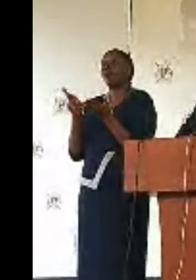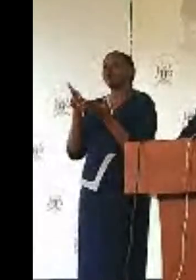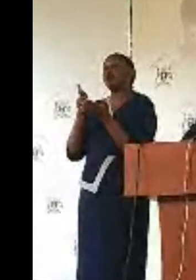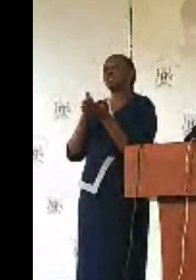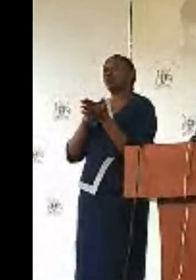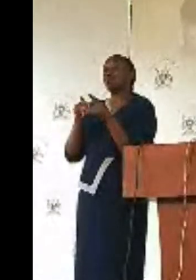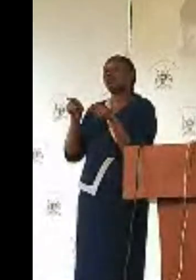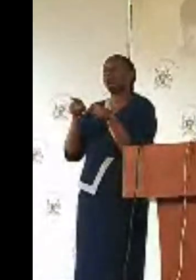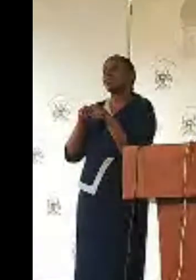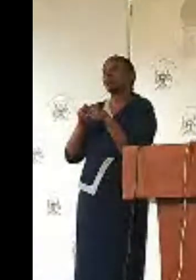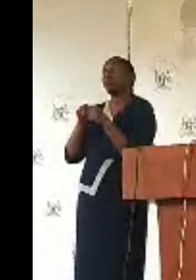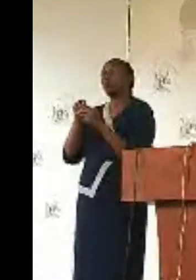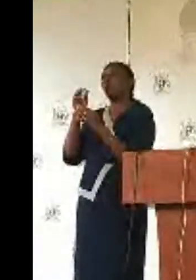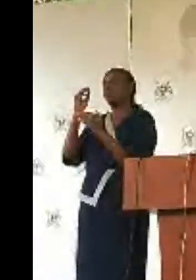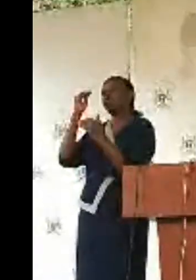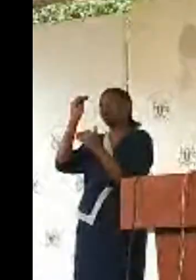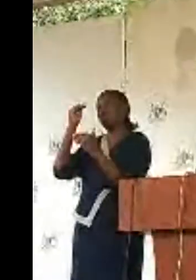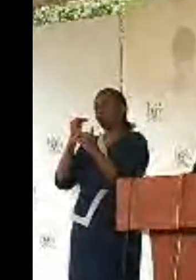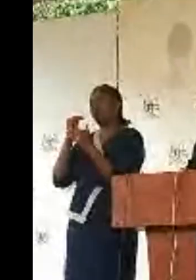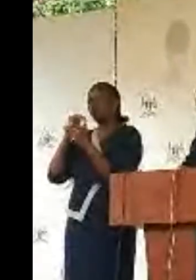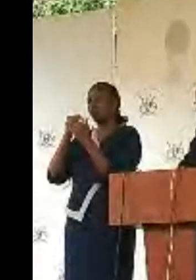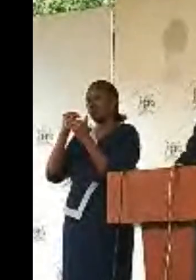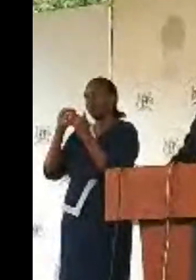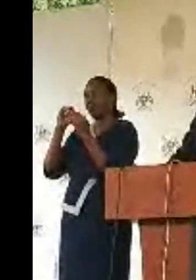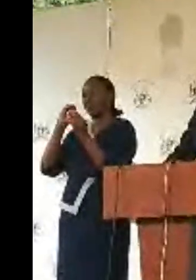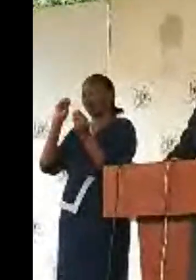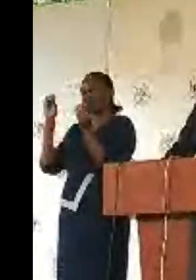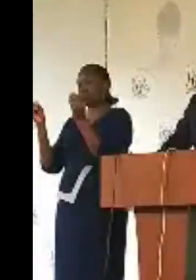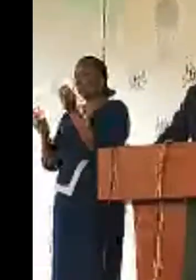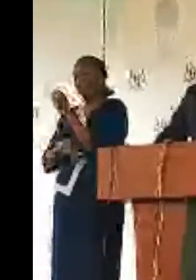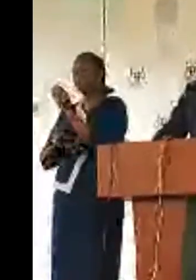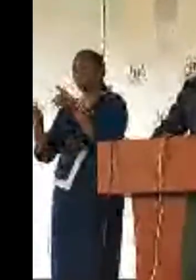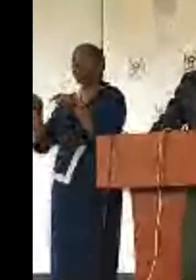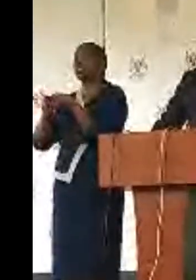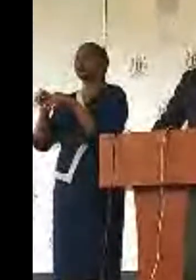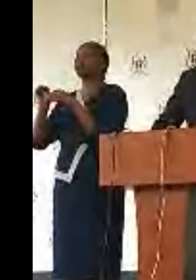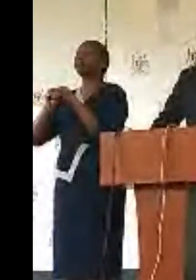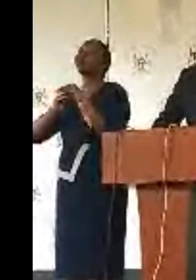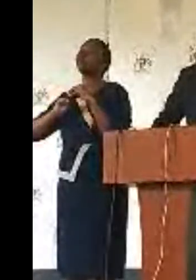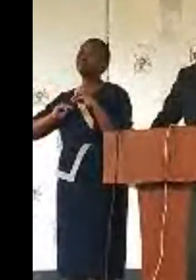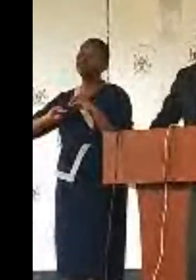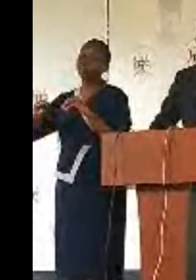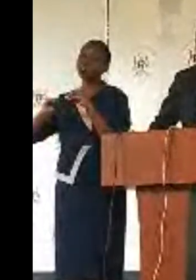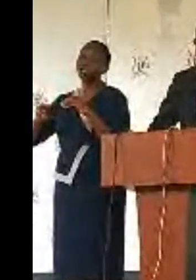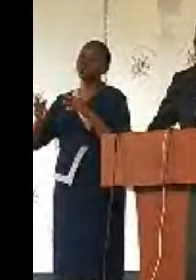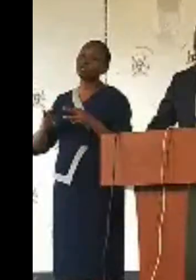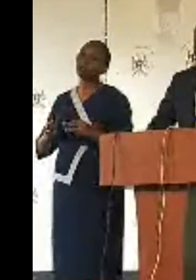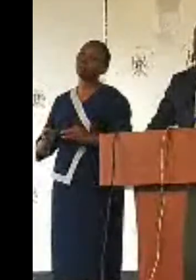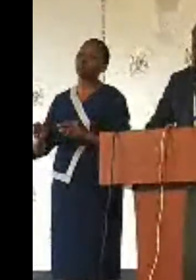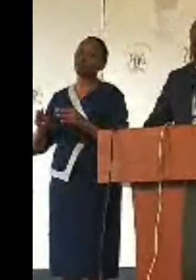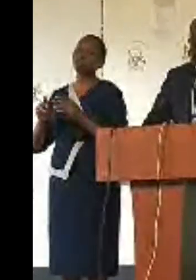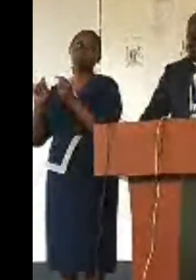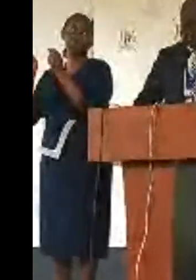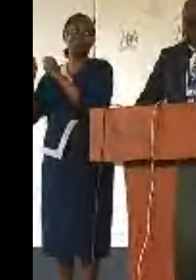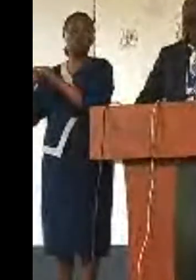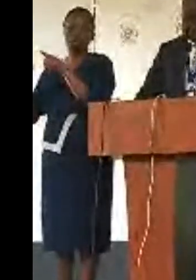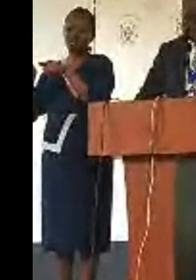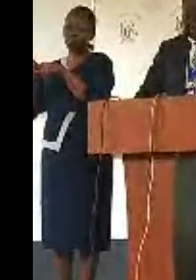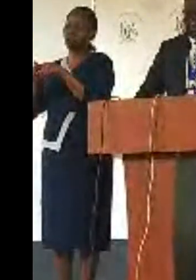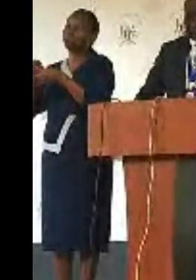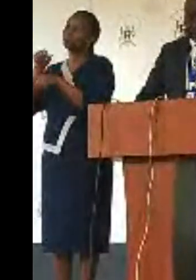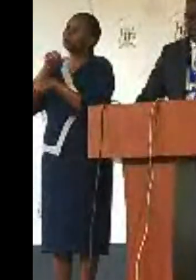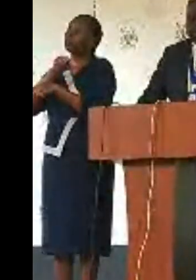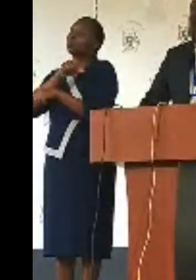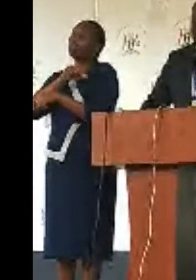Repetitions and overlaps have been removed. And the teaching approach has also changed, as well